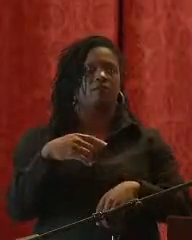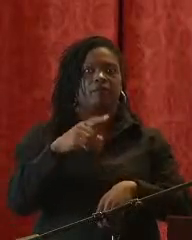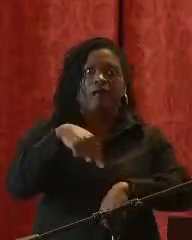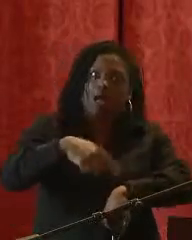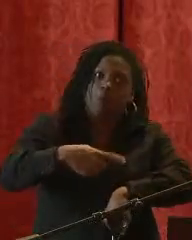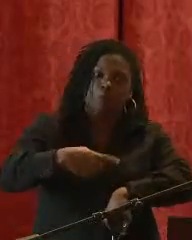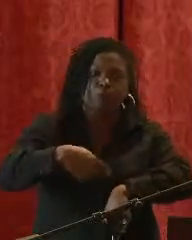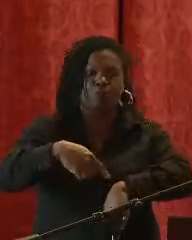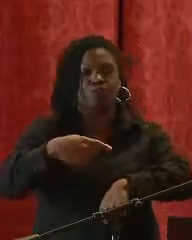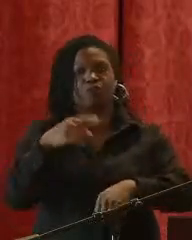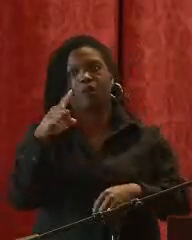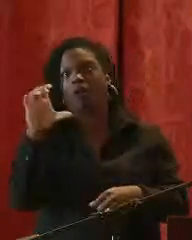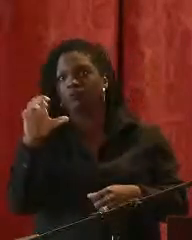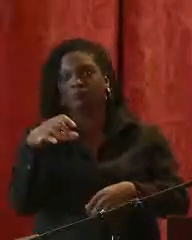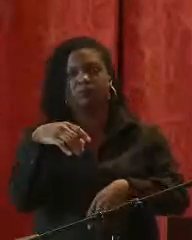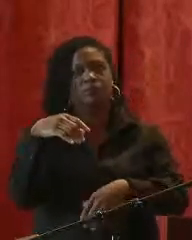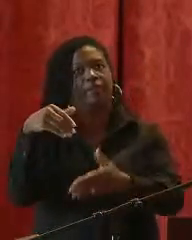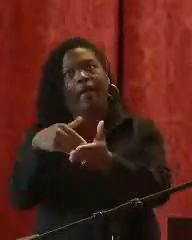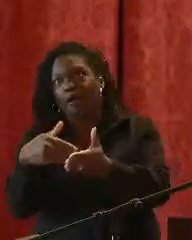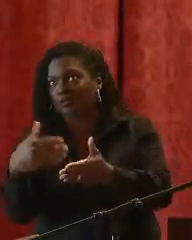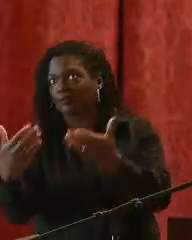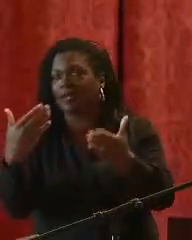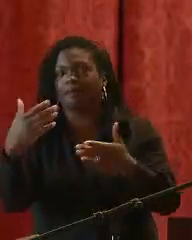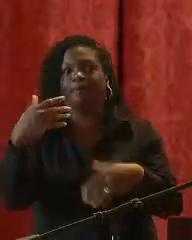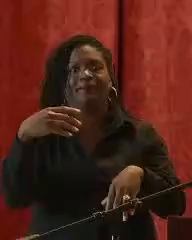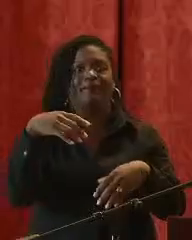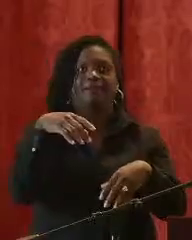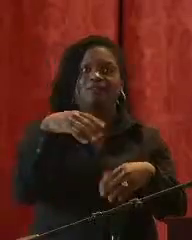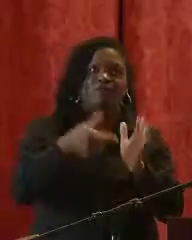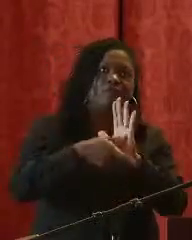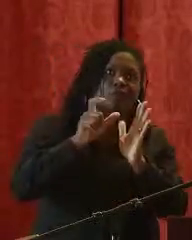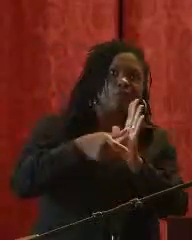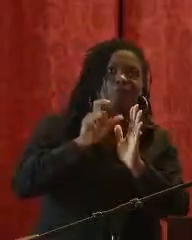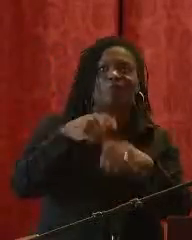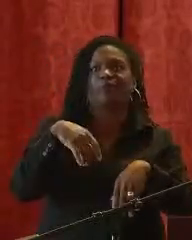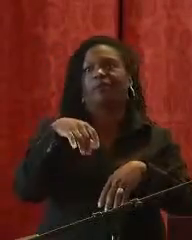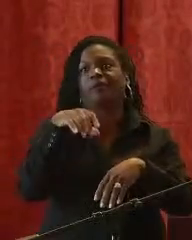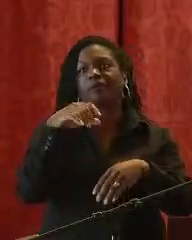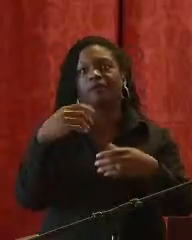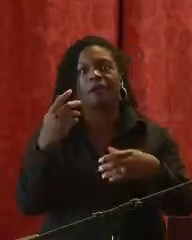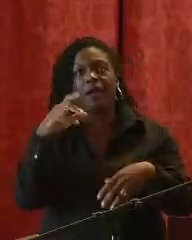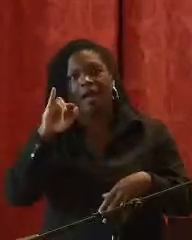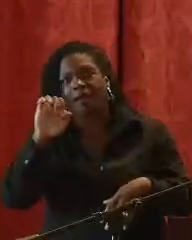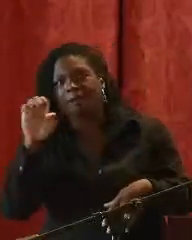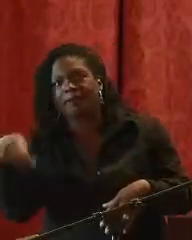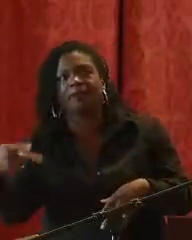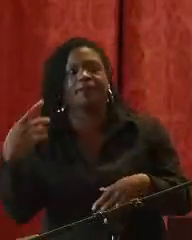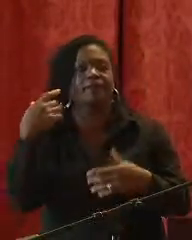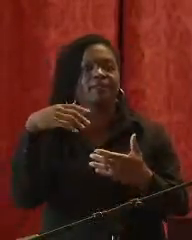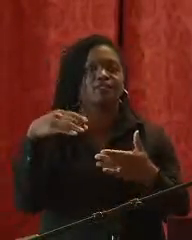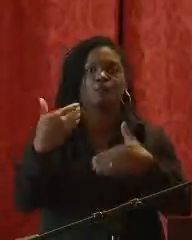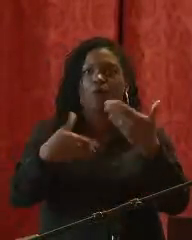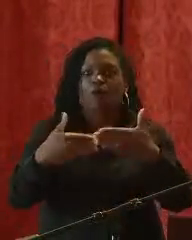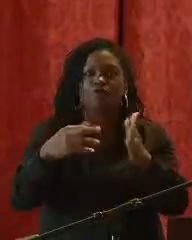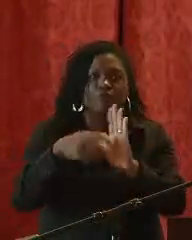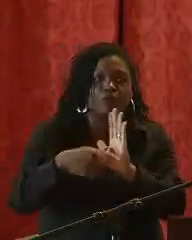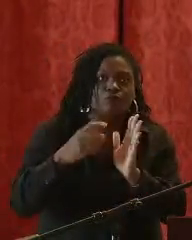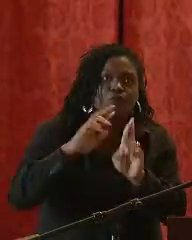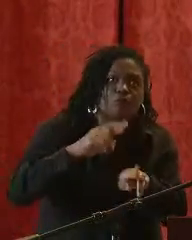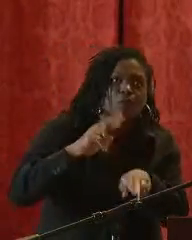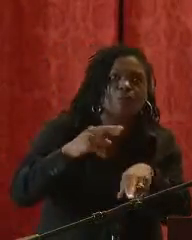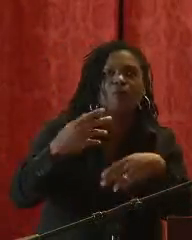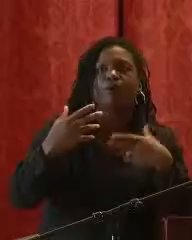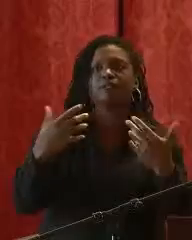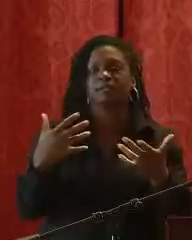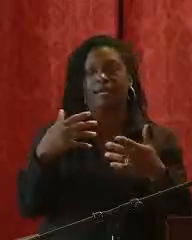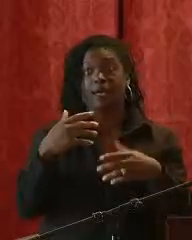reviewing student evaluations, IEPs, progress reports, and behavioral data, and advising parents who are